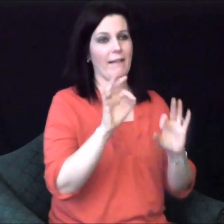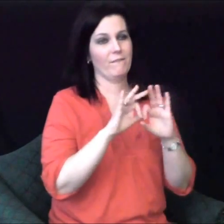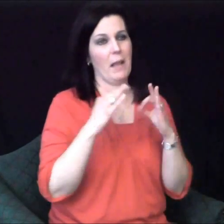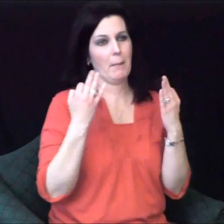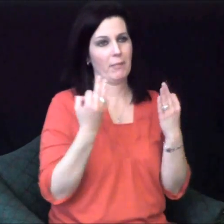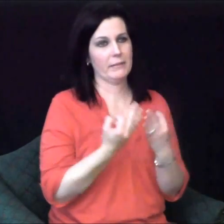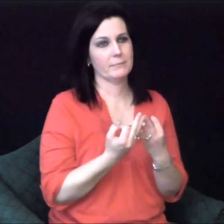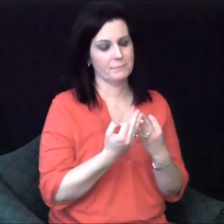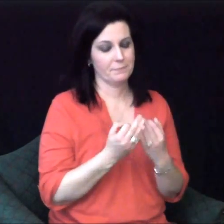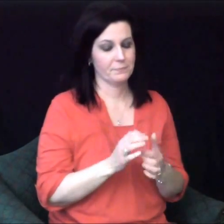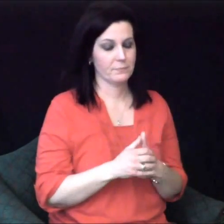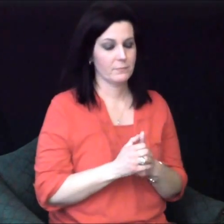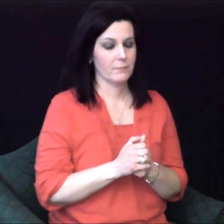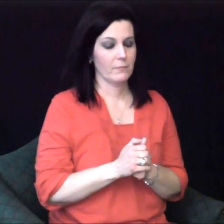OSD is like family.